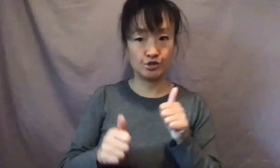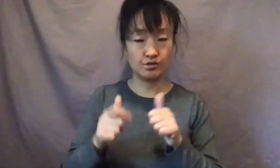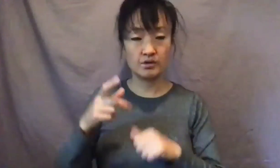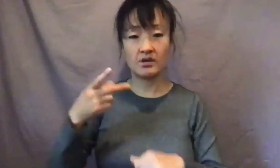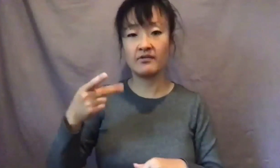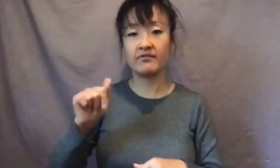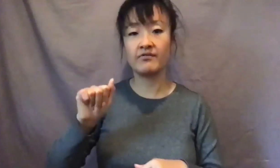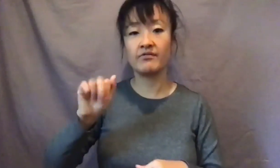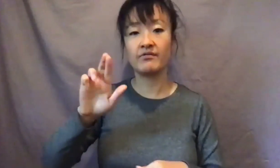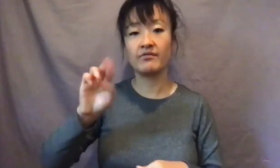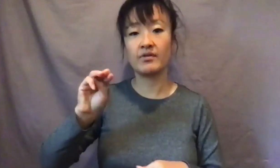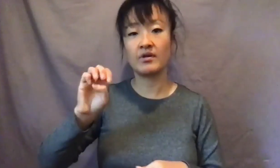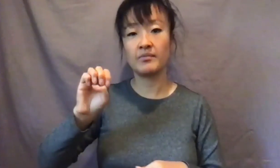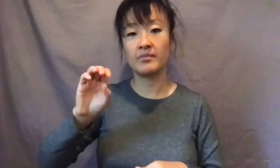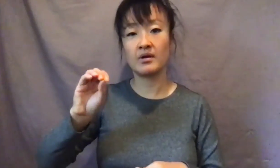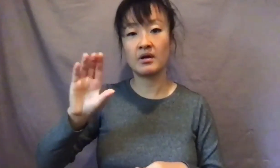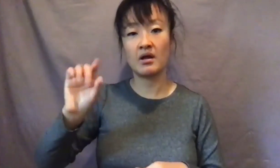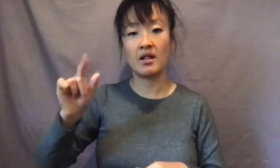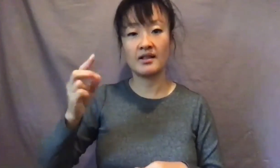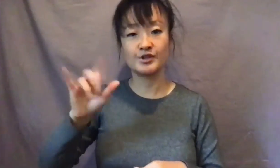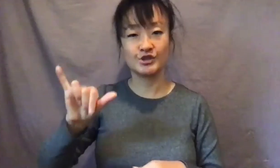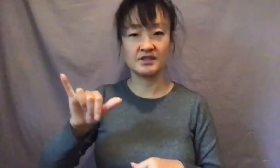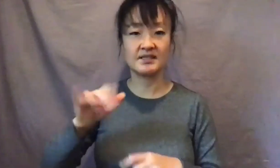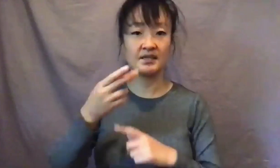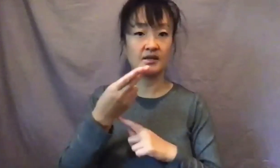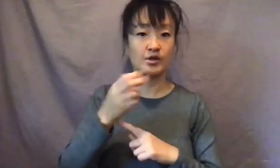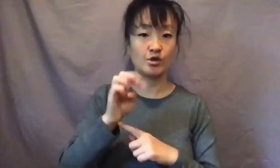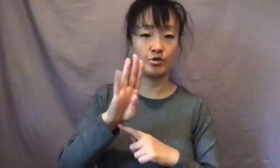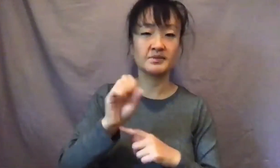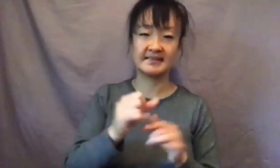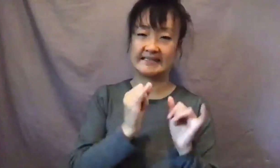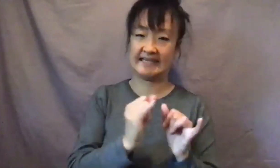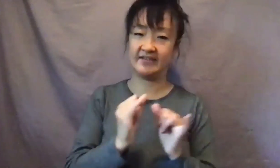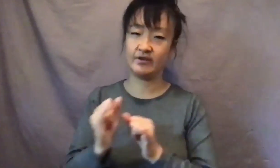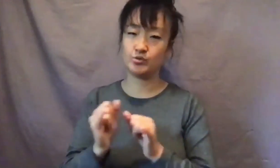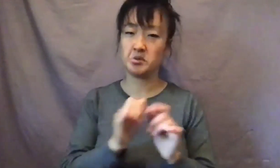pharmacology and herbs? Yeah, it's all individualized.